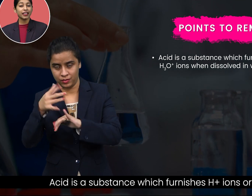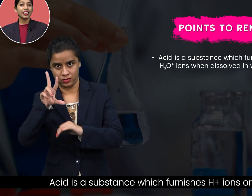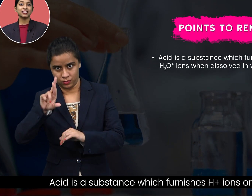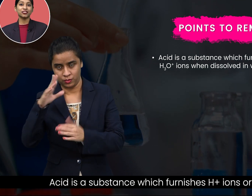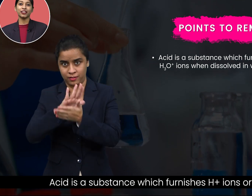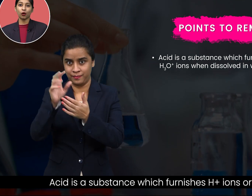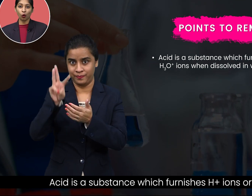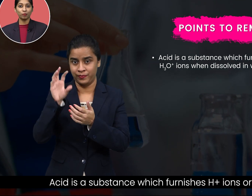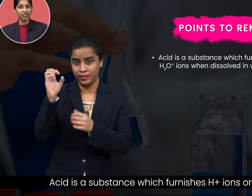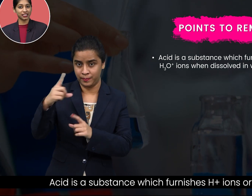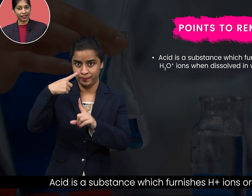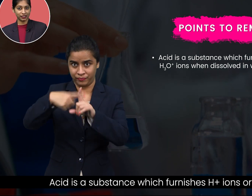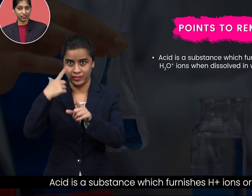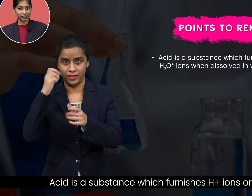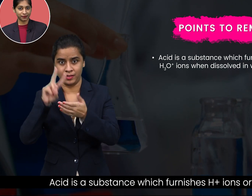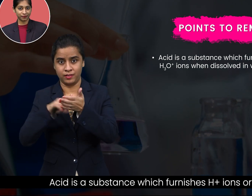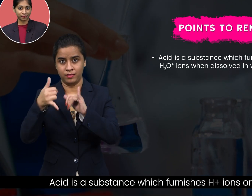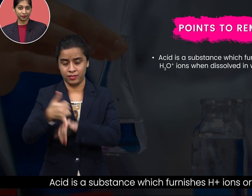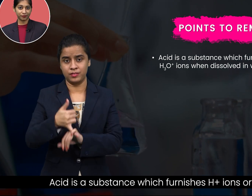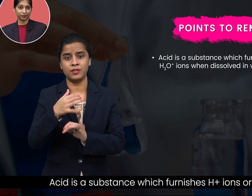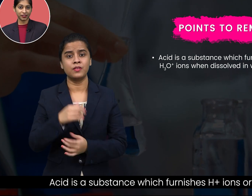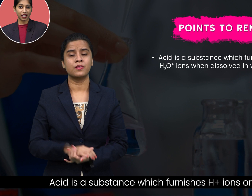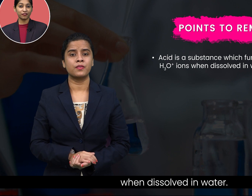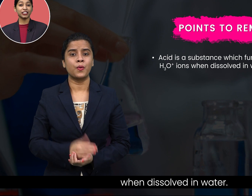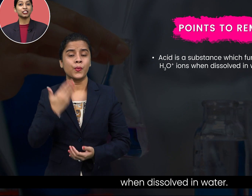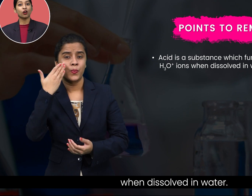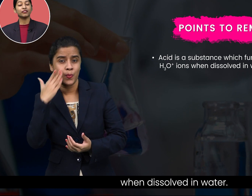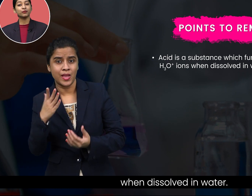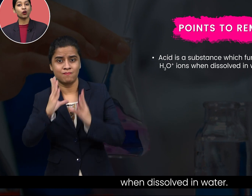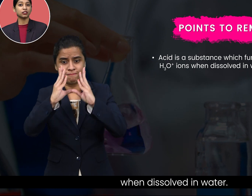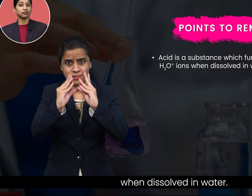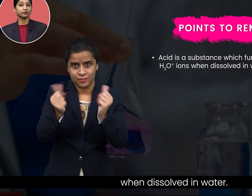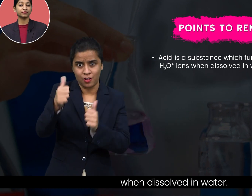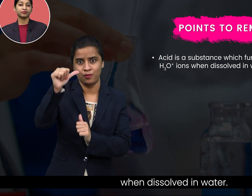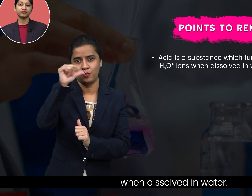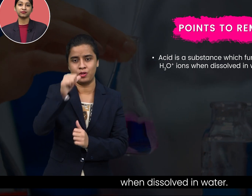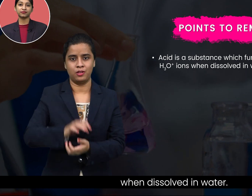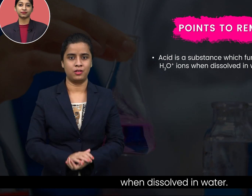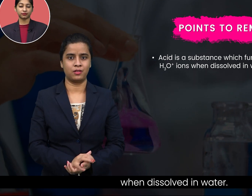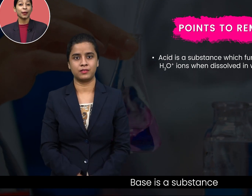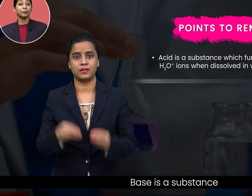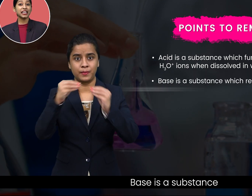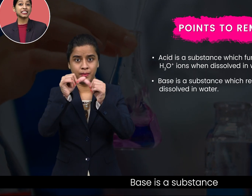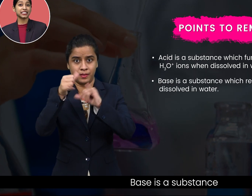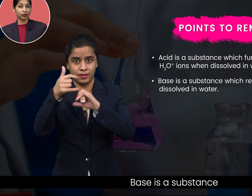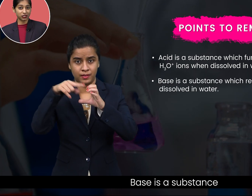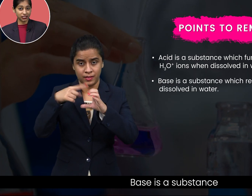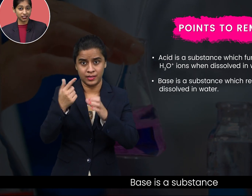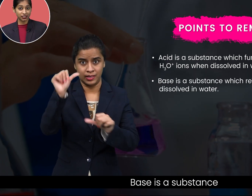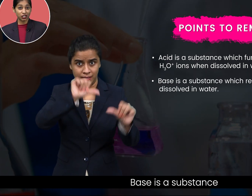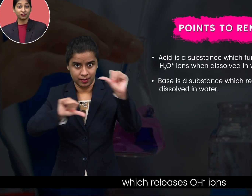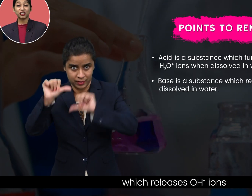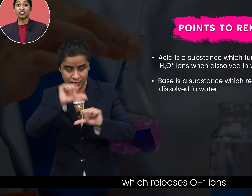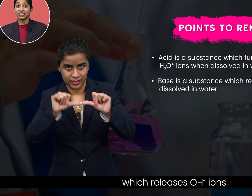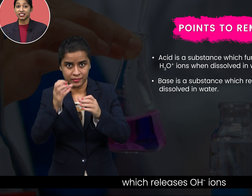or H3O plus ions when dissolved in water. Base is a